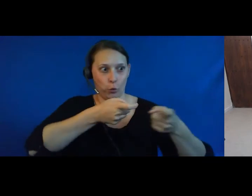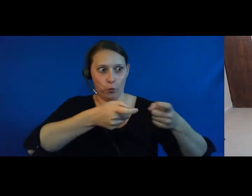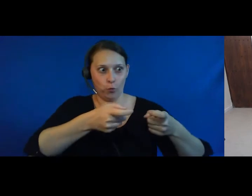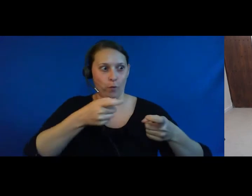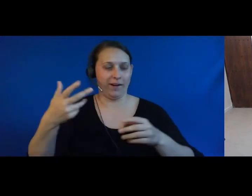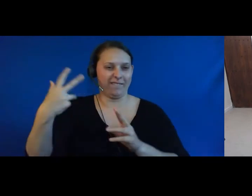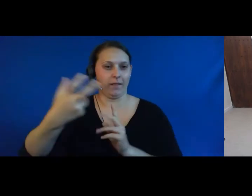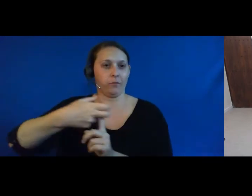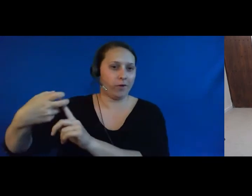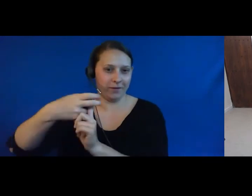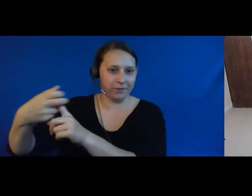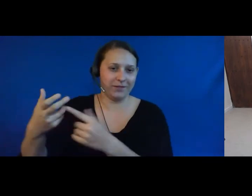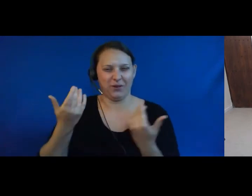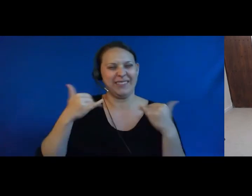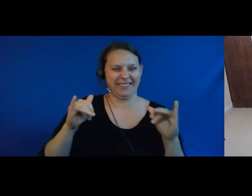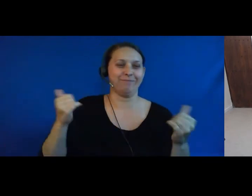We still have a lot of bunnies.